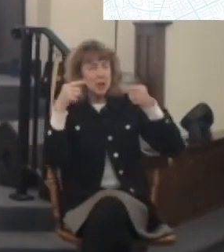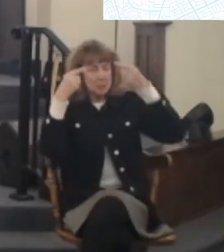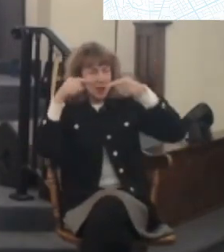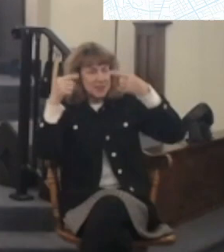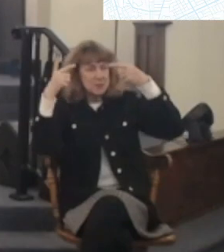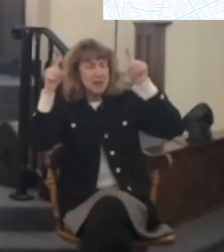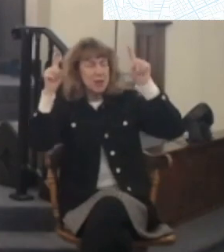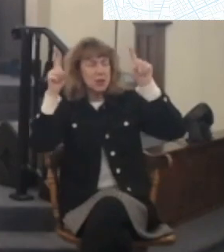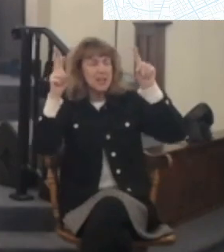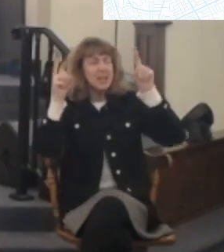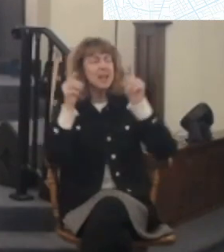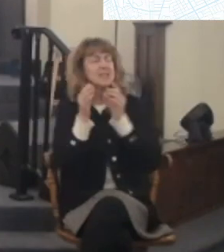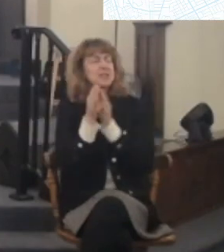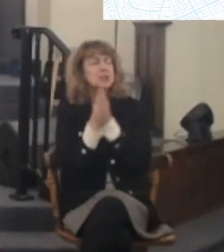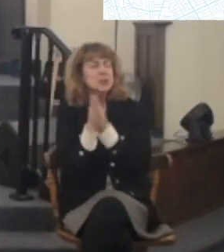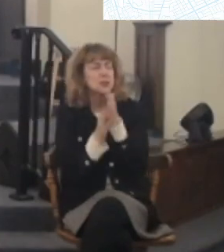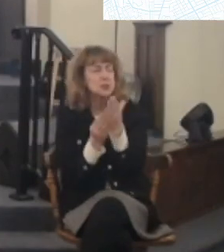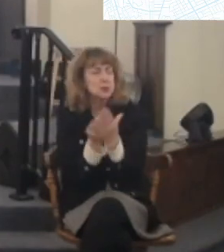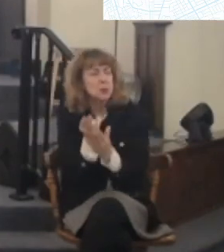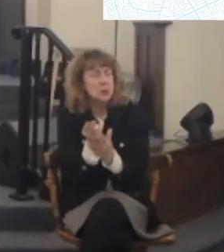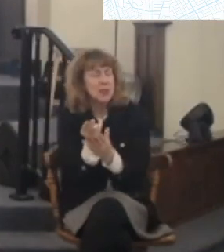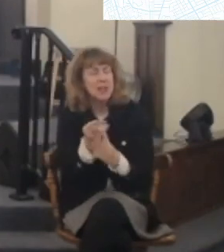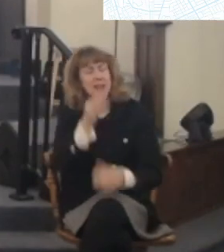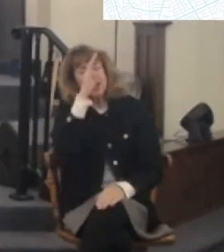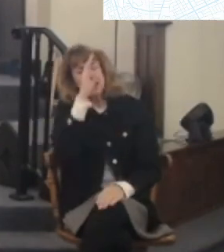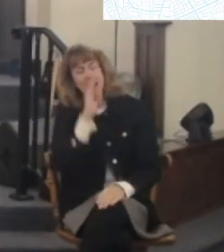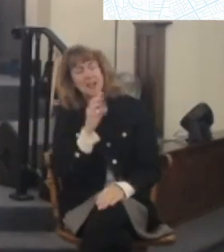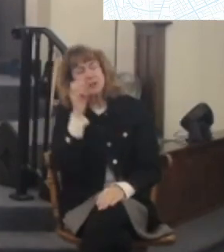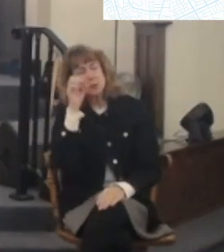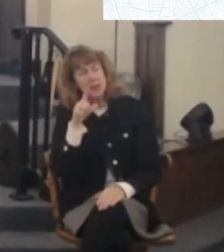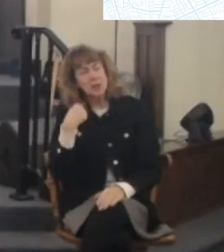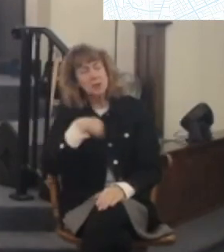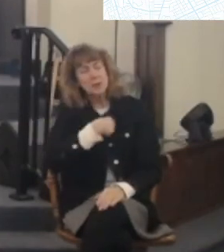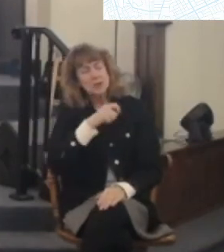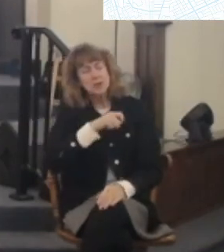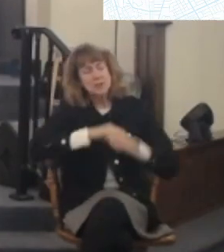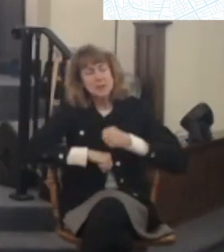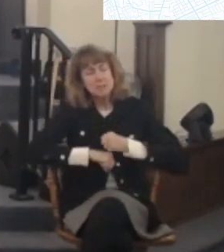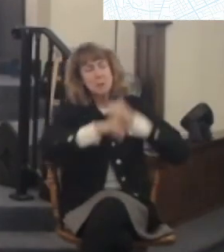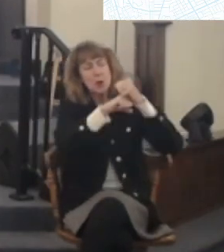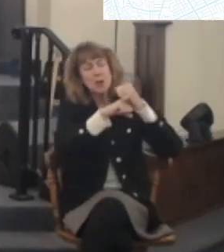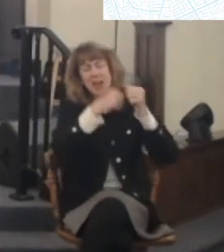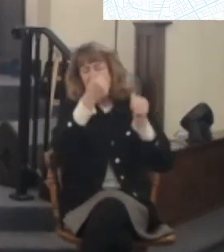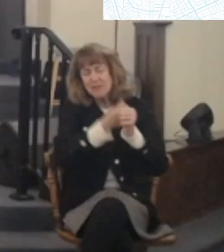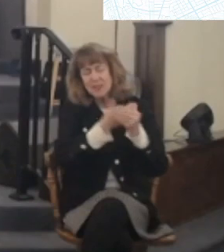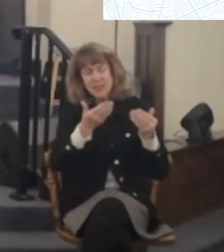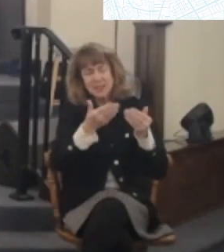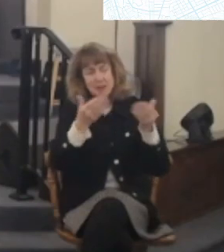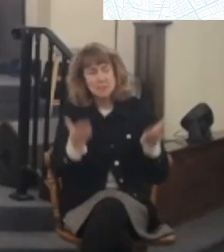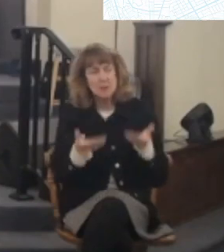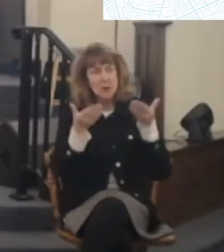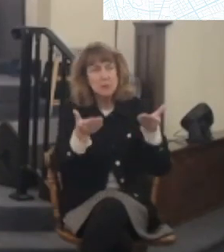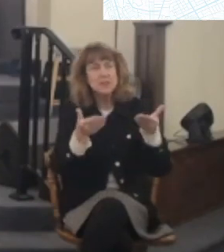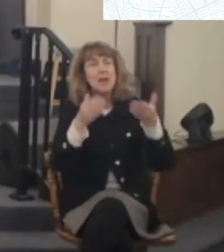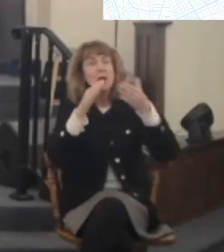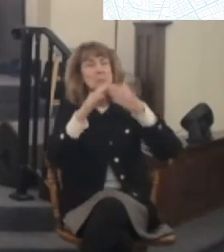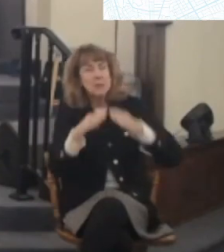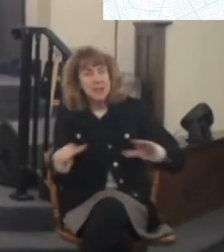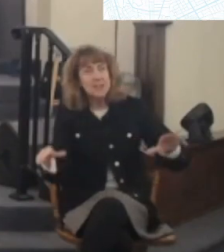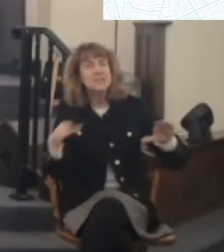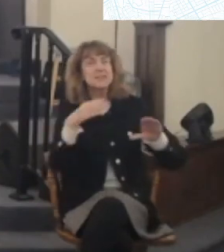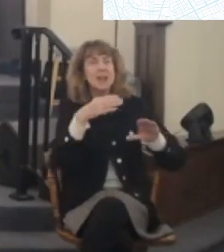Verse 7 speaks to the fact that it is God's will that we support everything that promotes peace